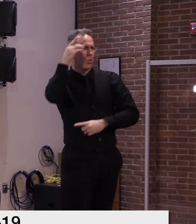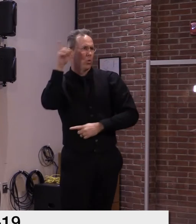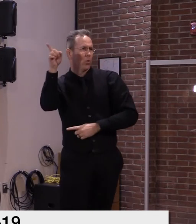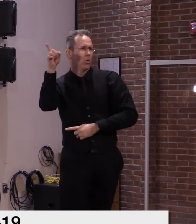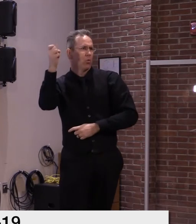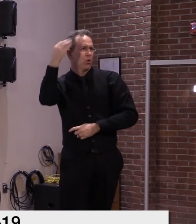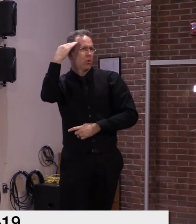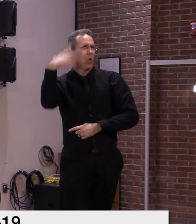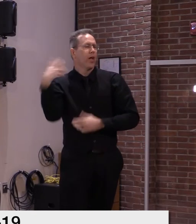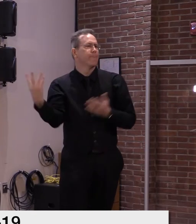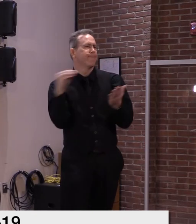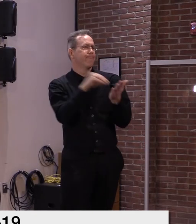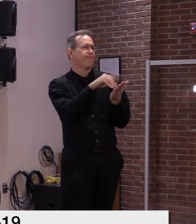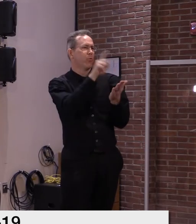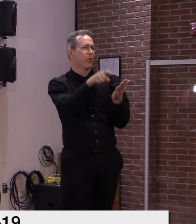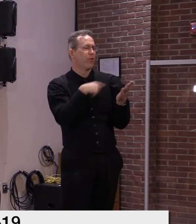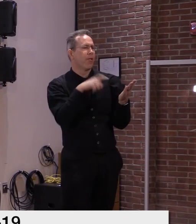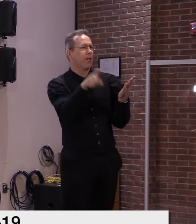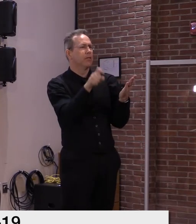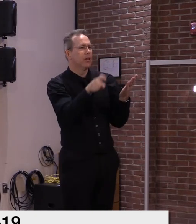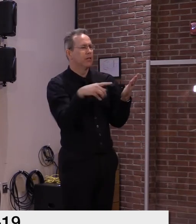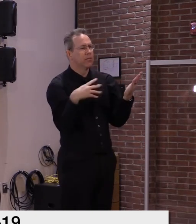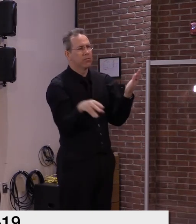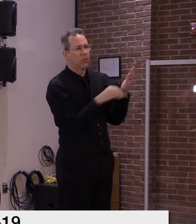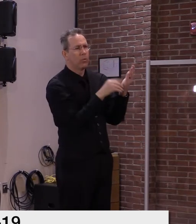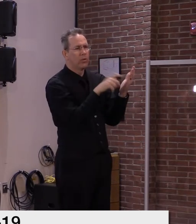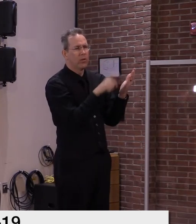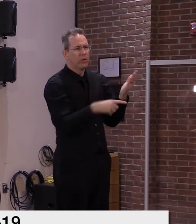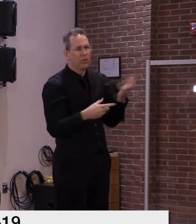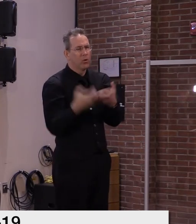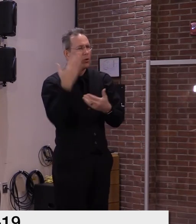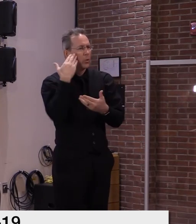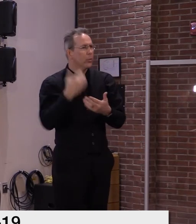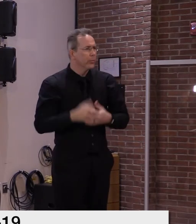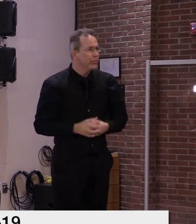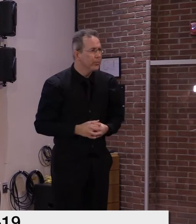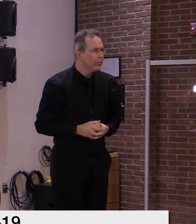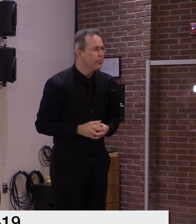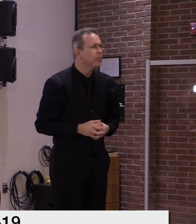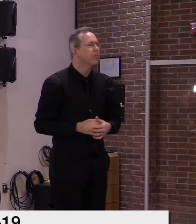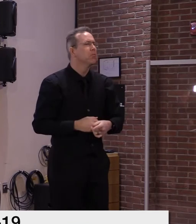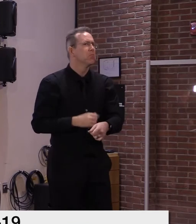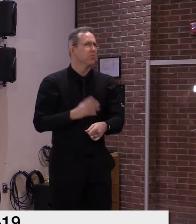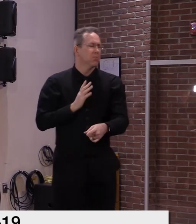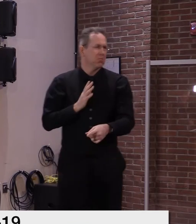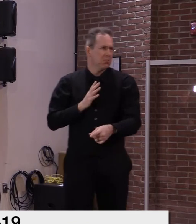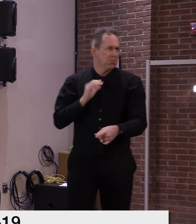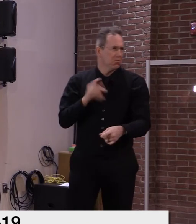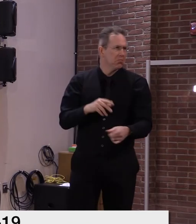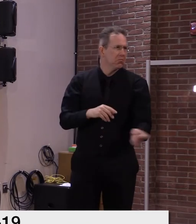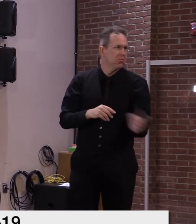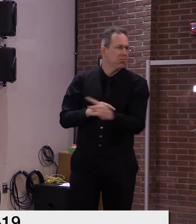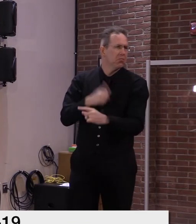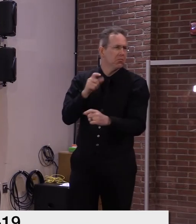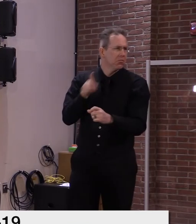Okay, gotcha. And then also, teachers are questioning why the survey was sent out this week when half of